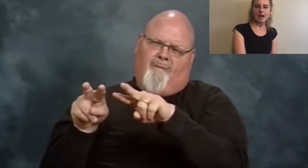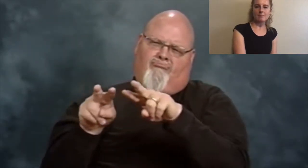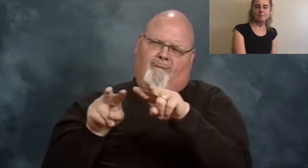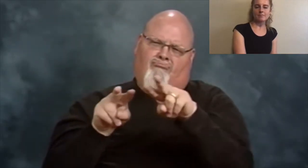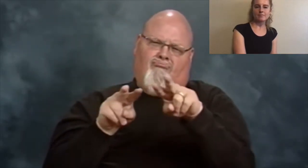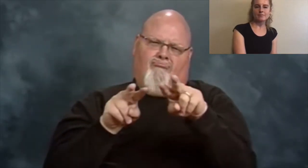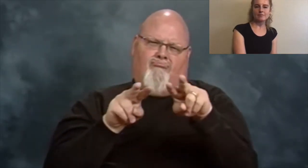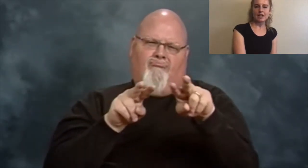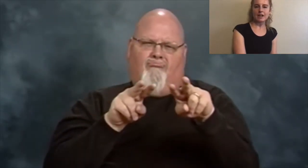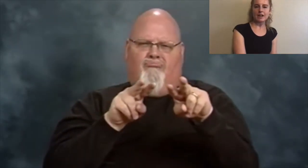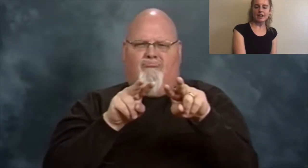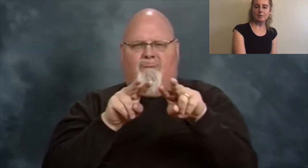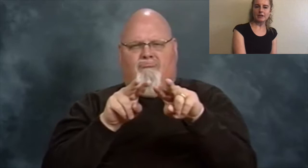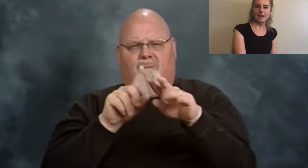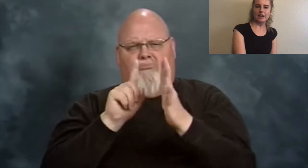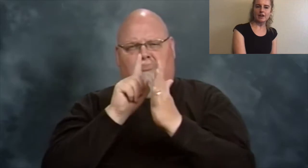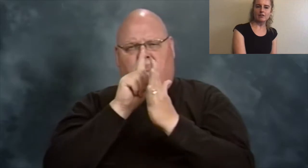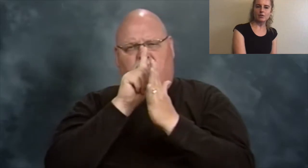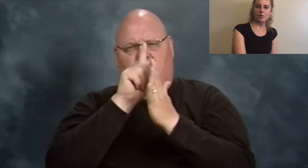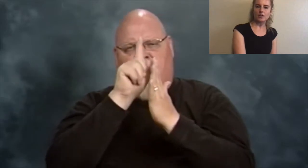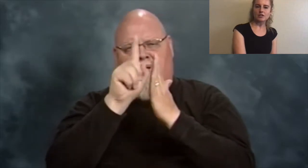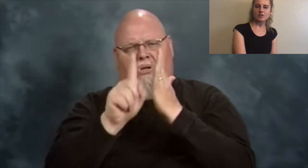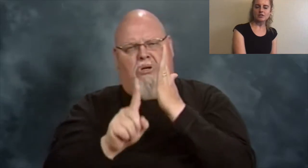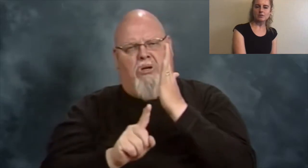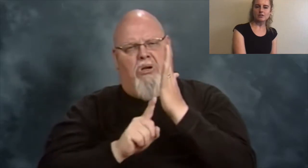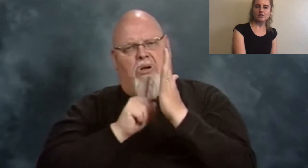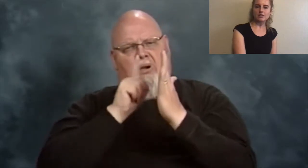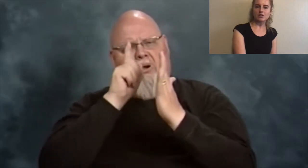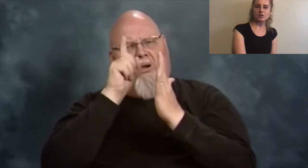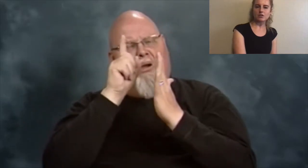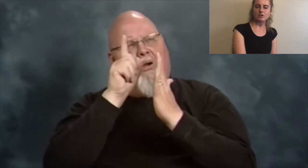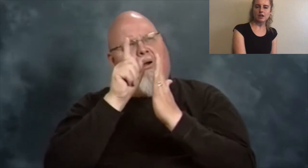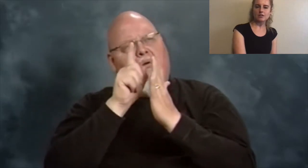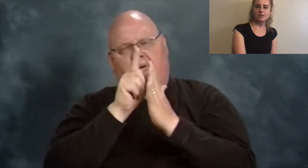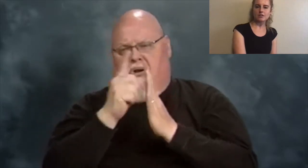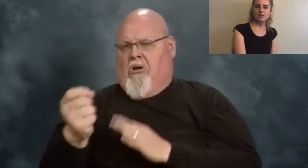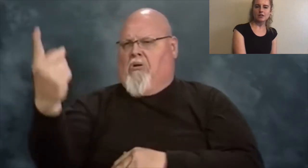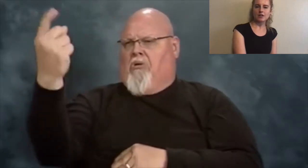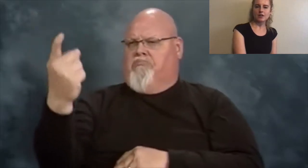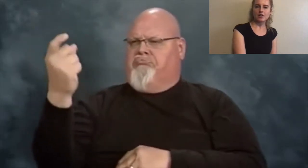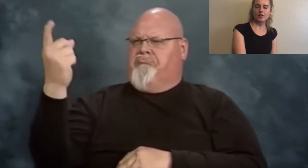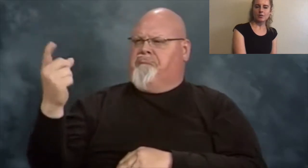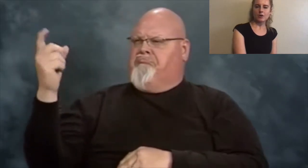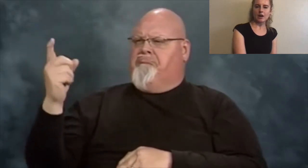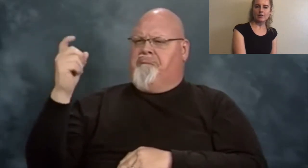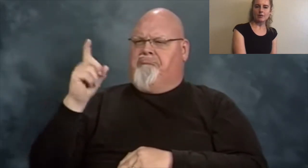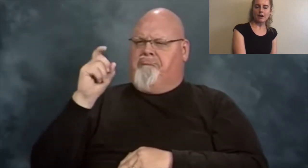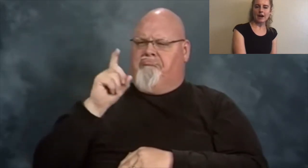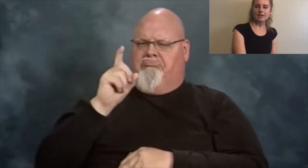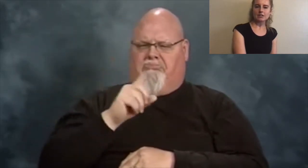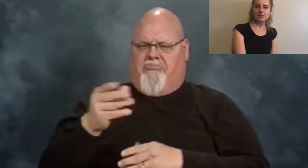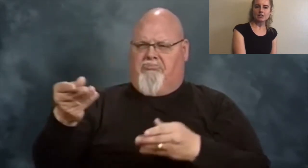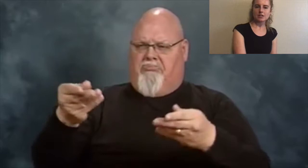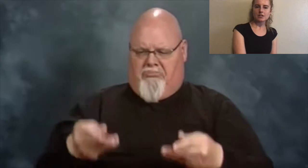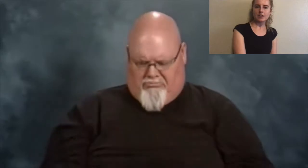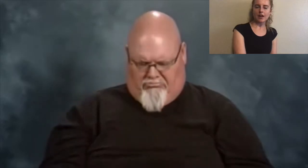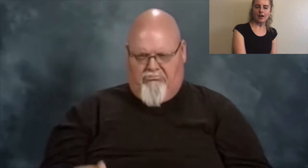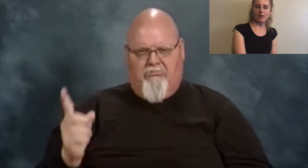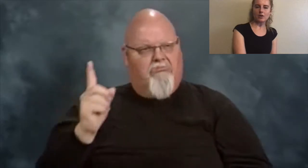time, and began watching the students as they took the test. 1 hour had passed, and one